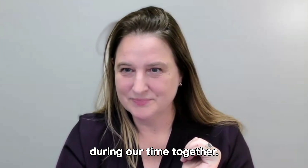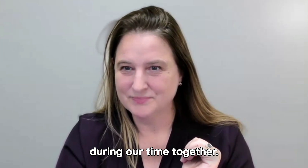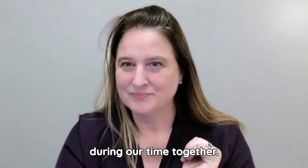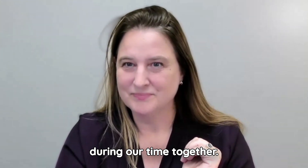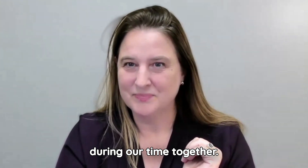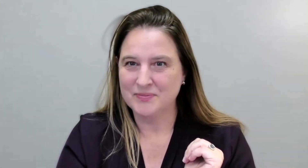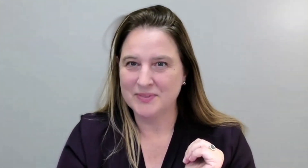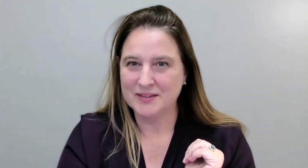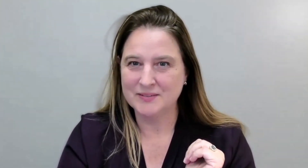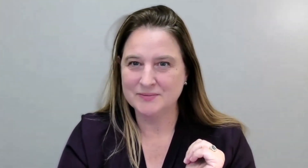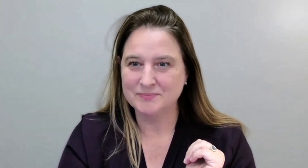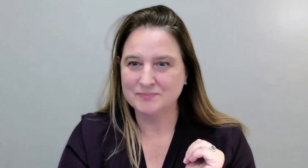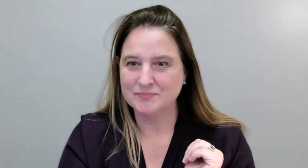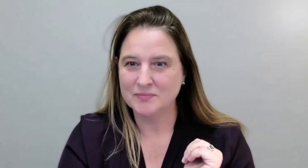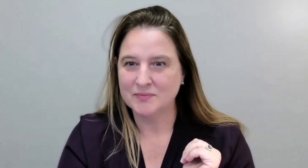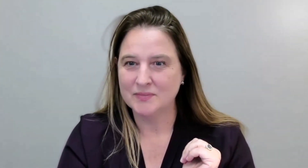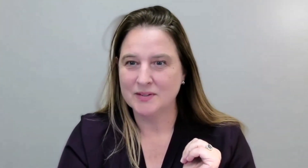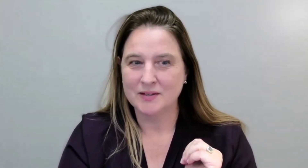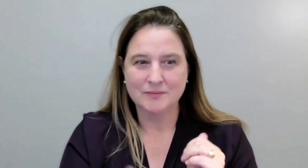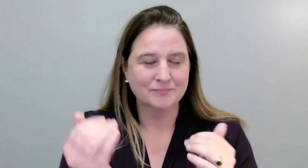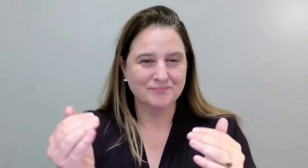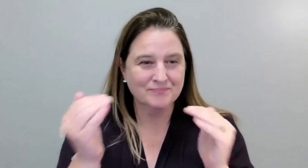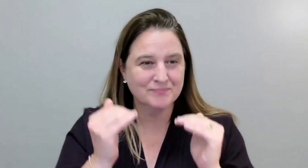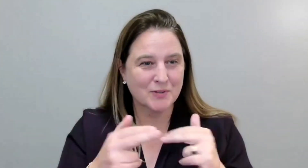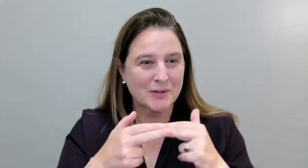time together.